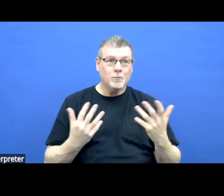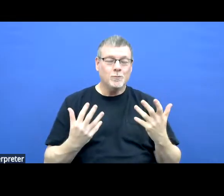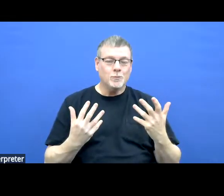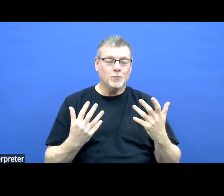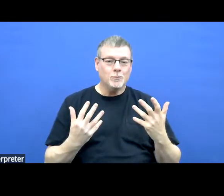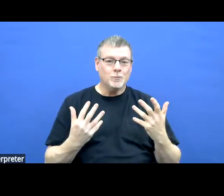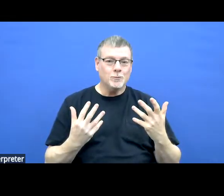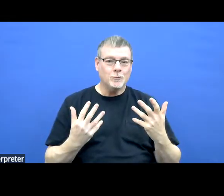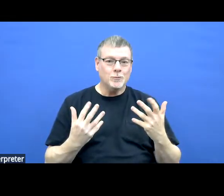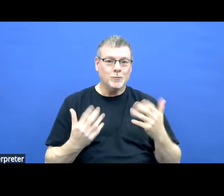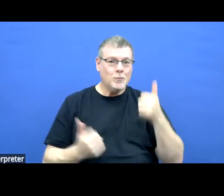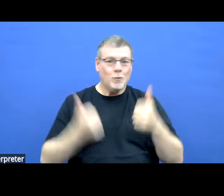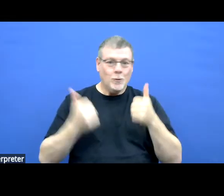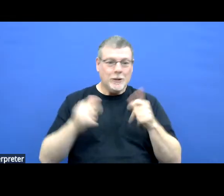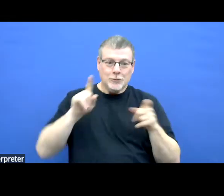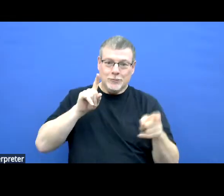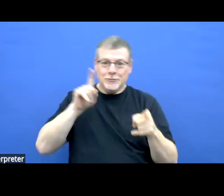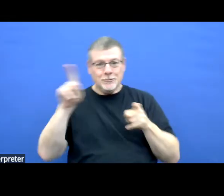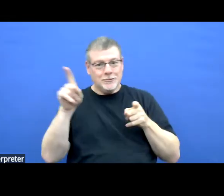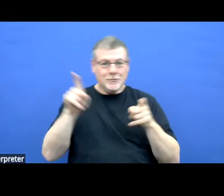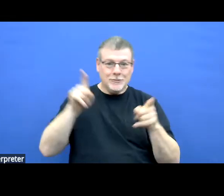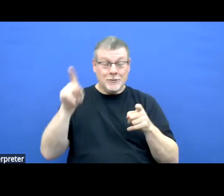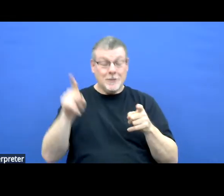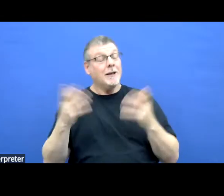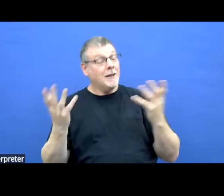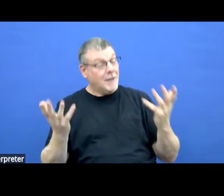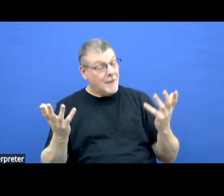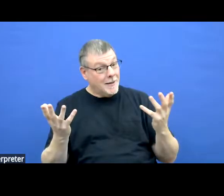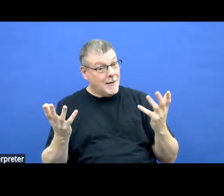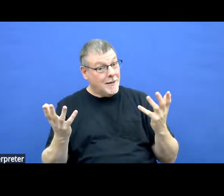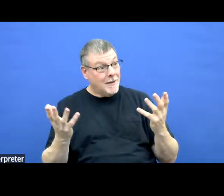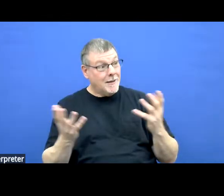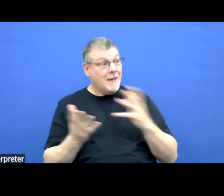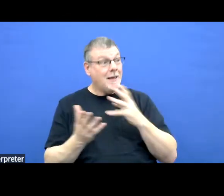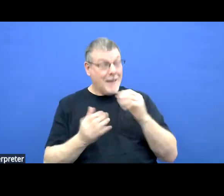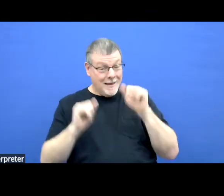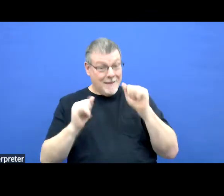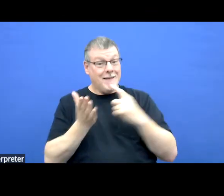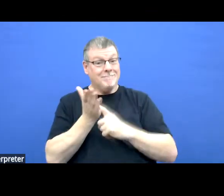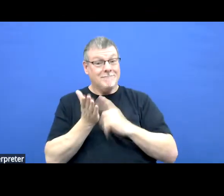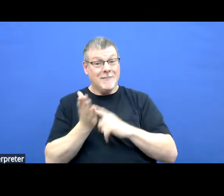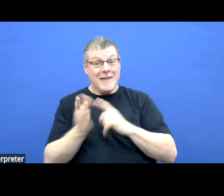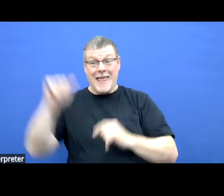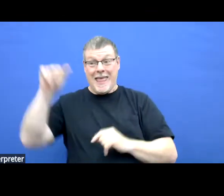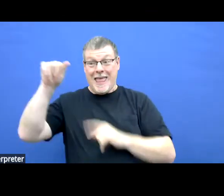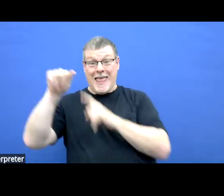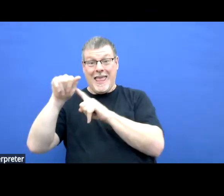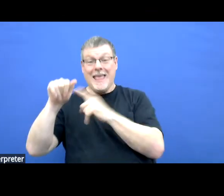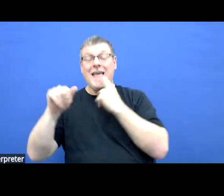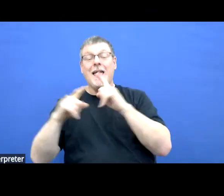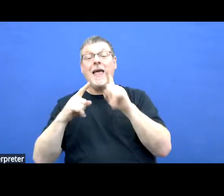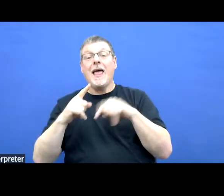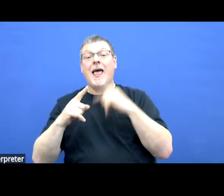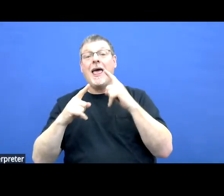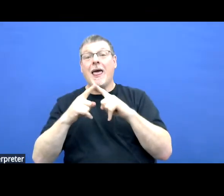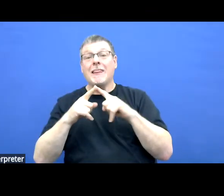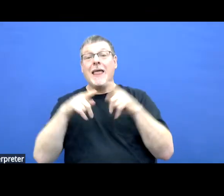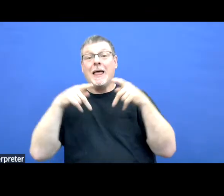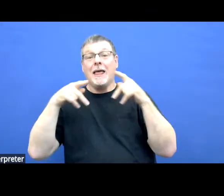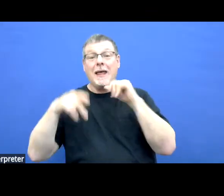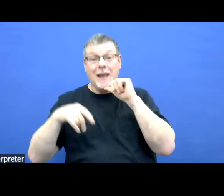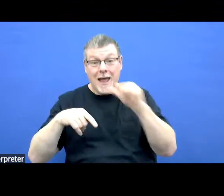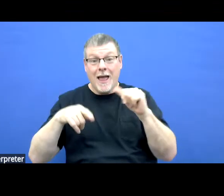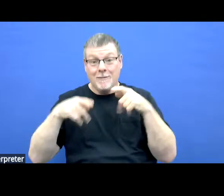So which is it, right? And one can argue that because the A says unless prohibited by